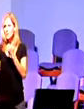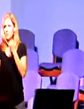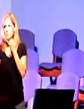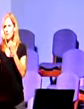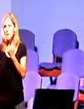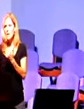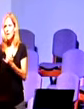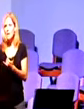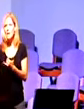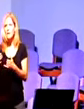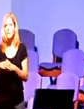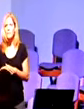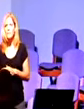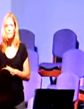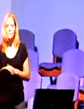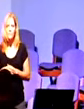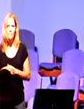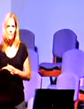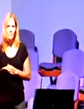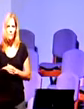someone today.